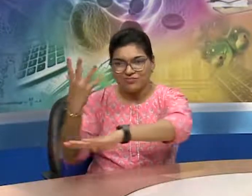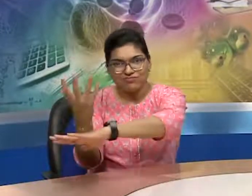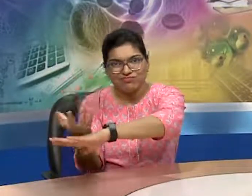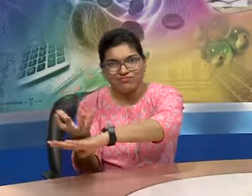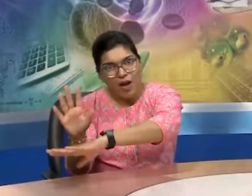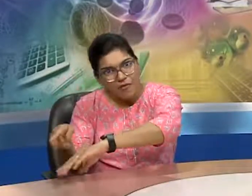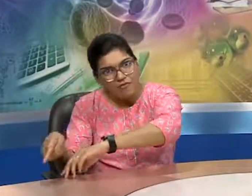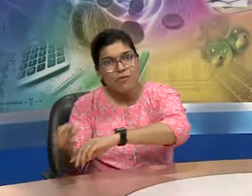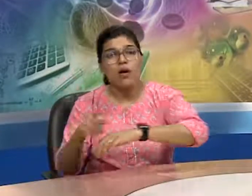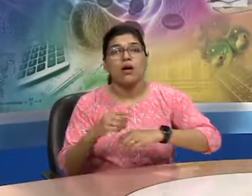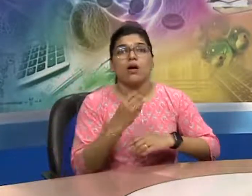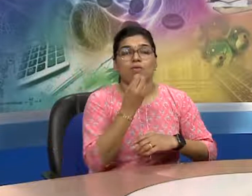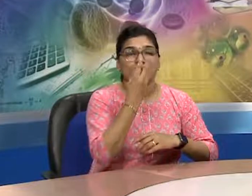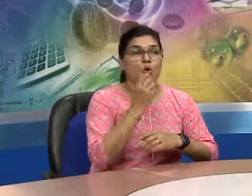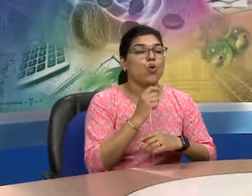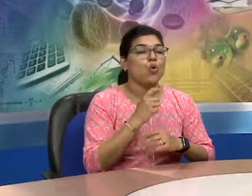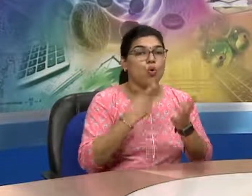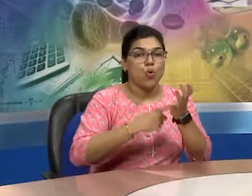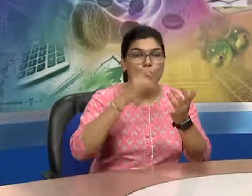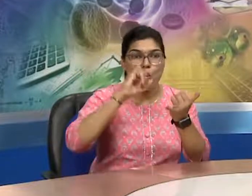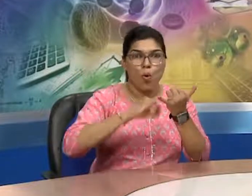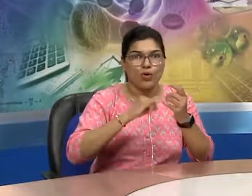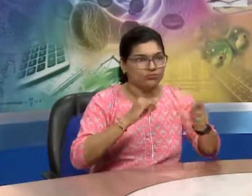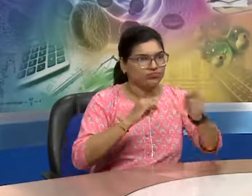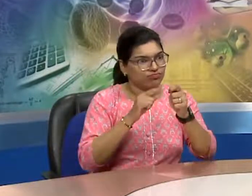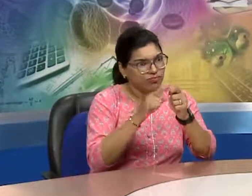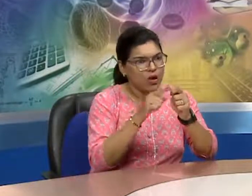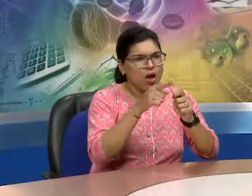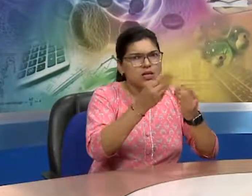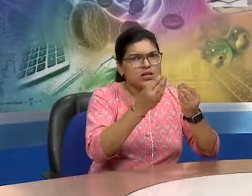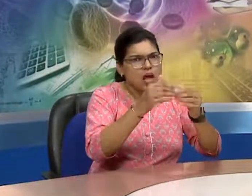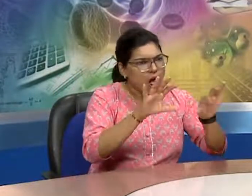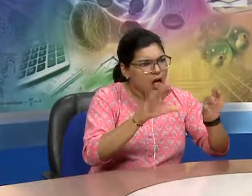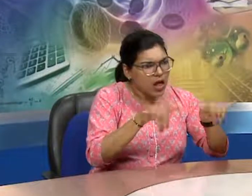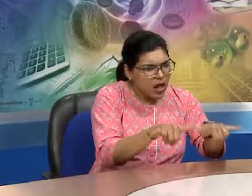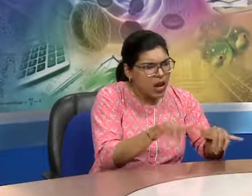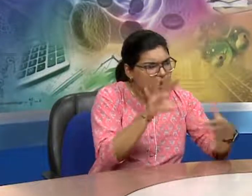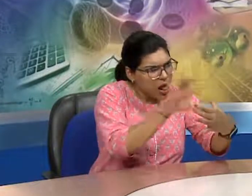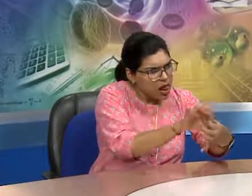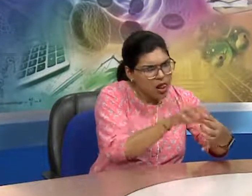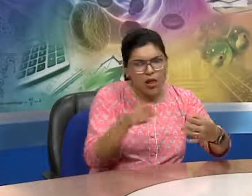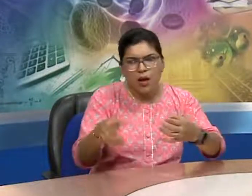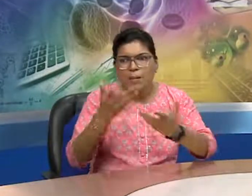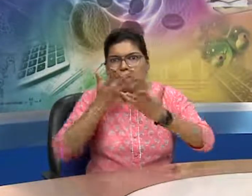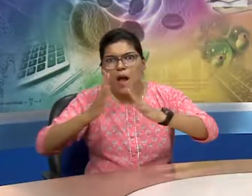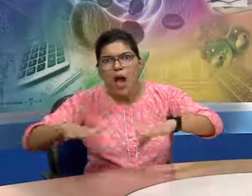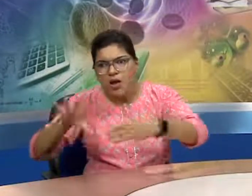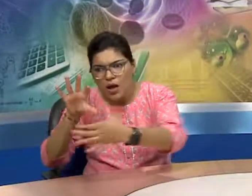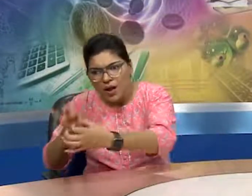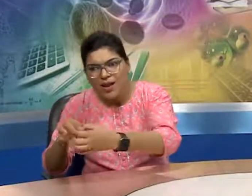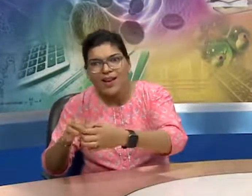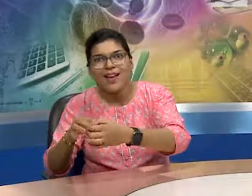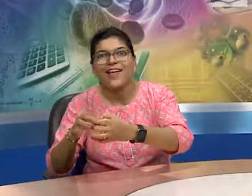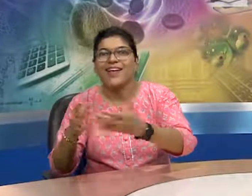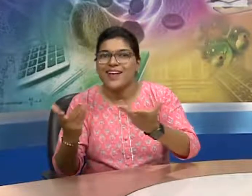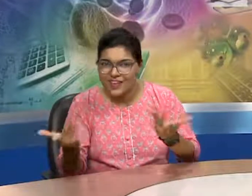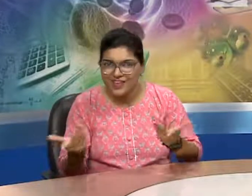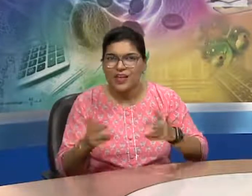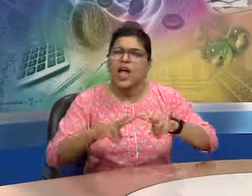rose. All these are examples of different species, and all species has a